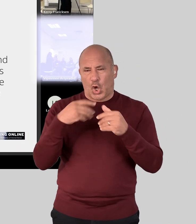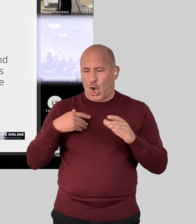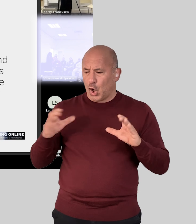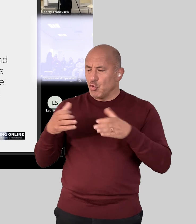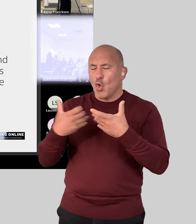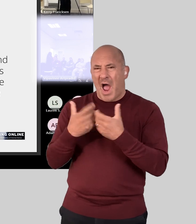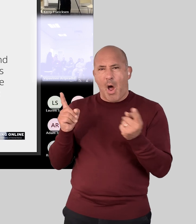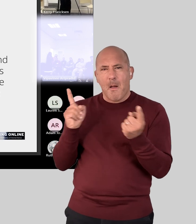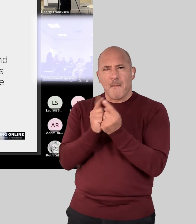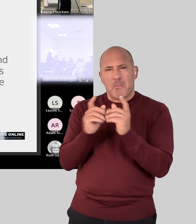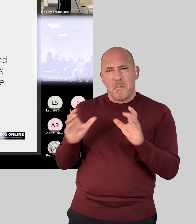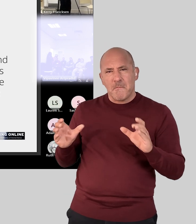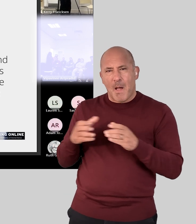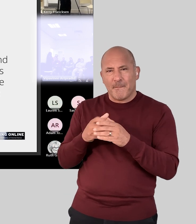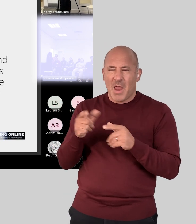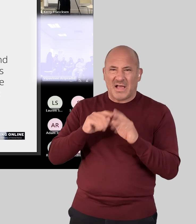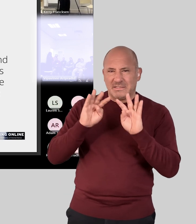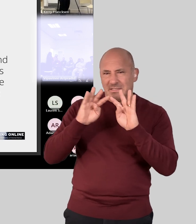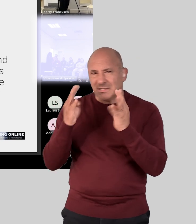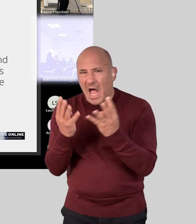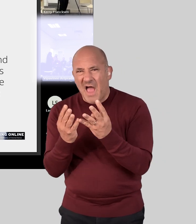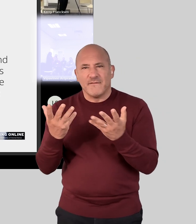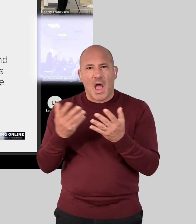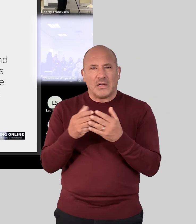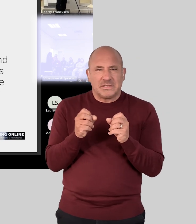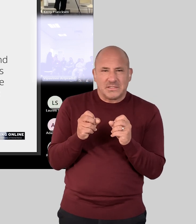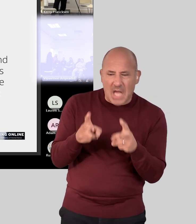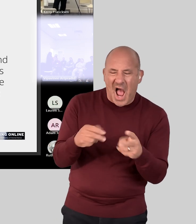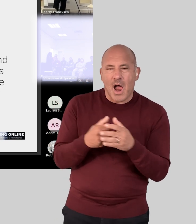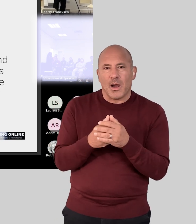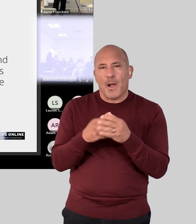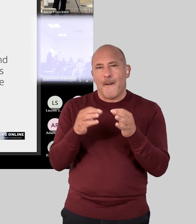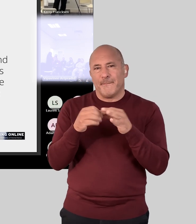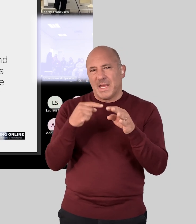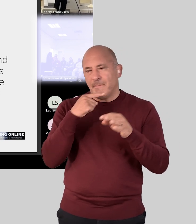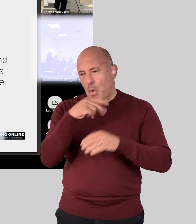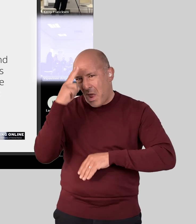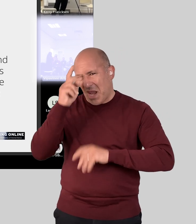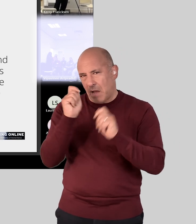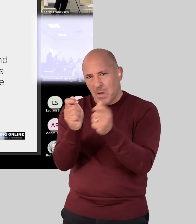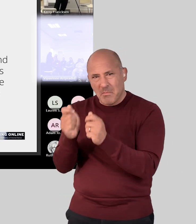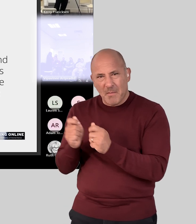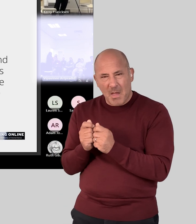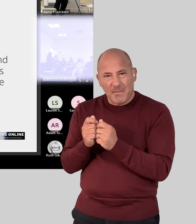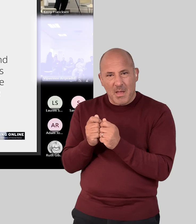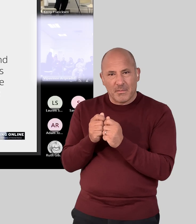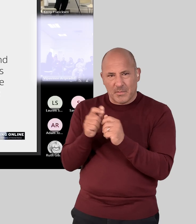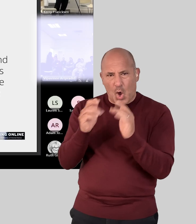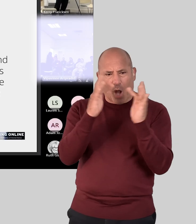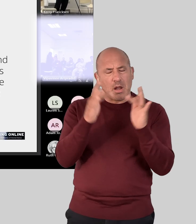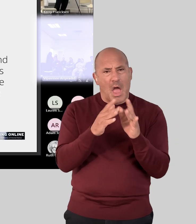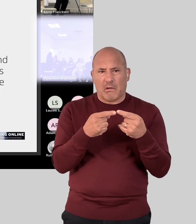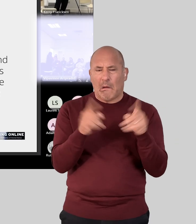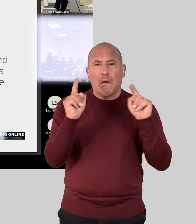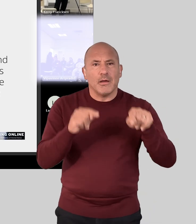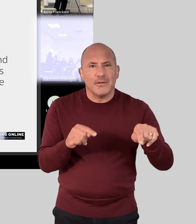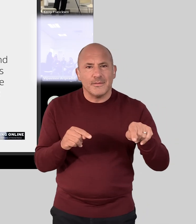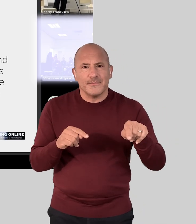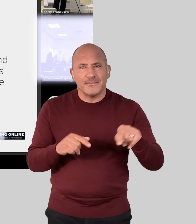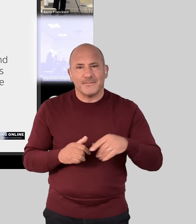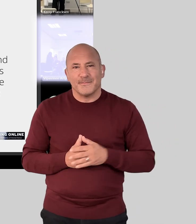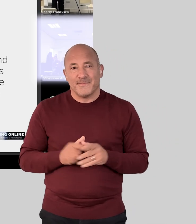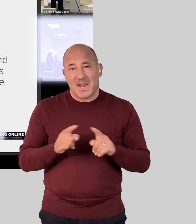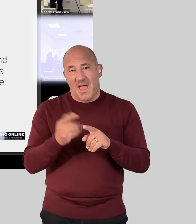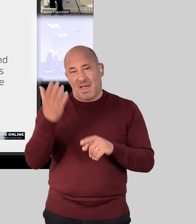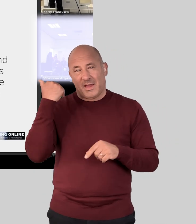of these cultural mechanisms that we use to glue the culture together, like crew, like ciphers, like